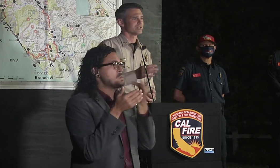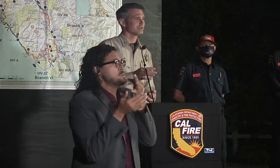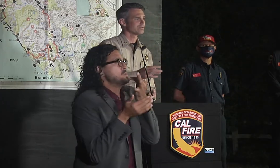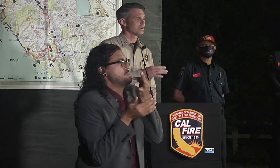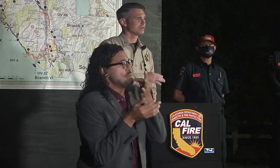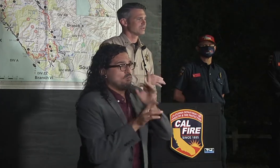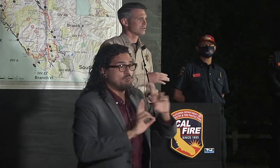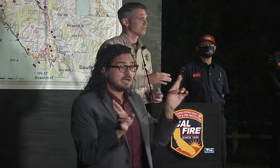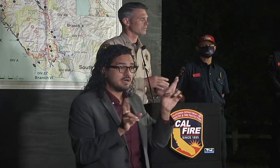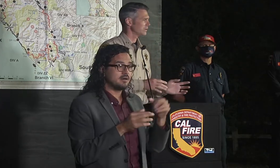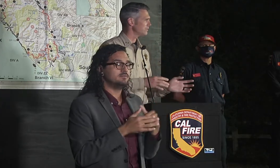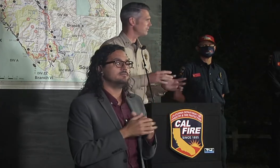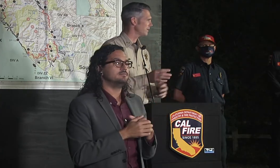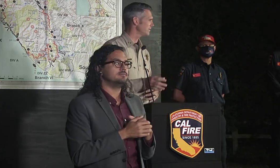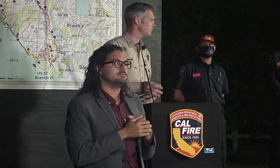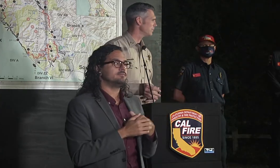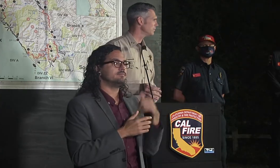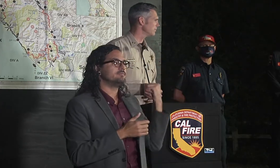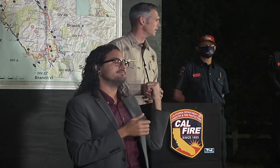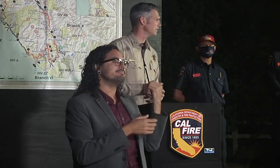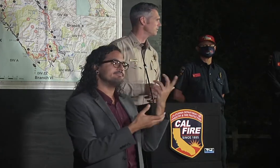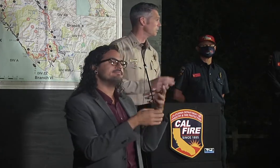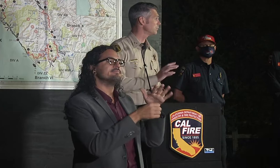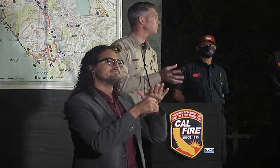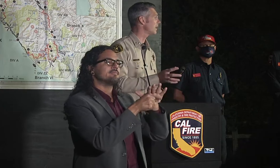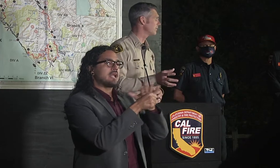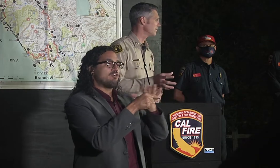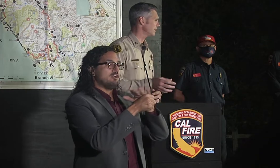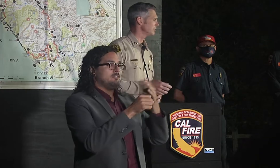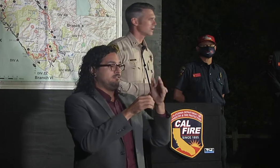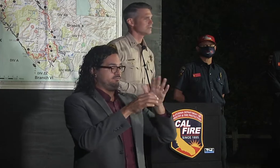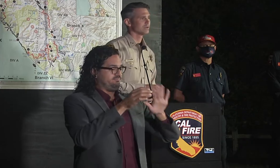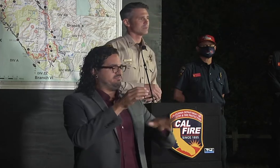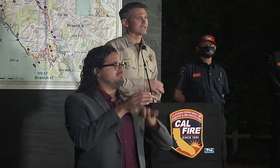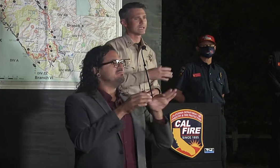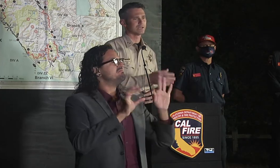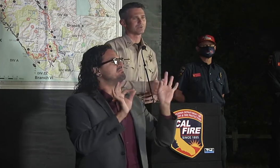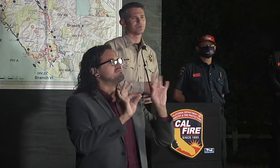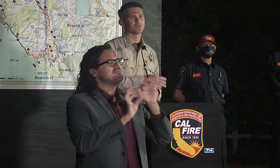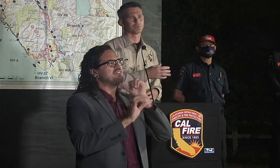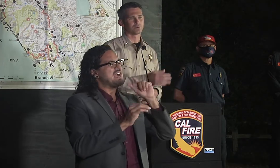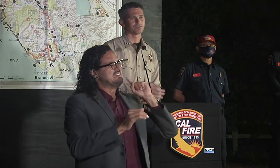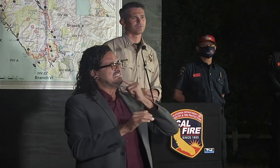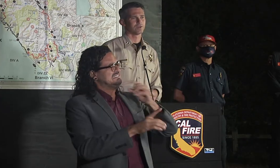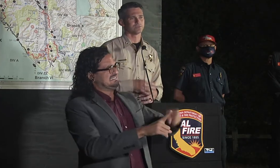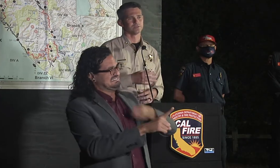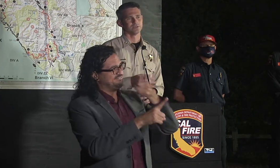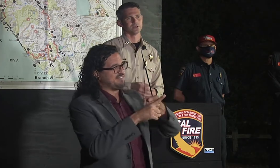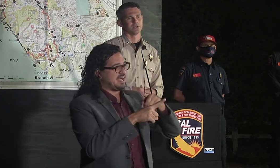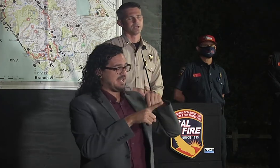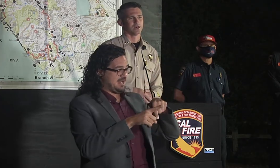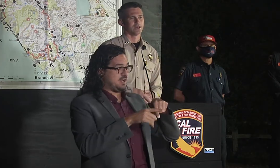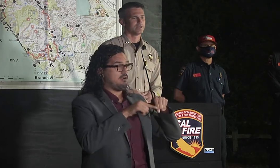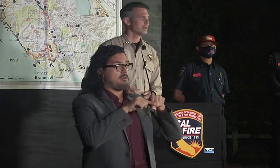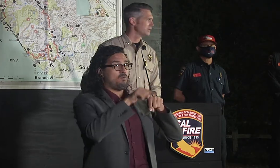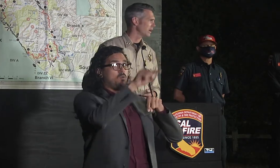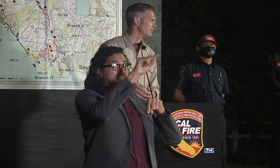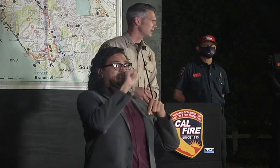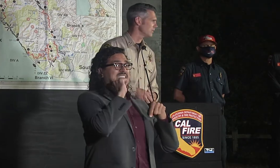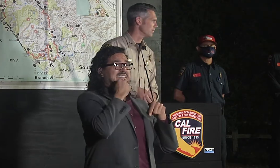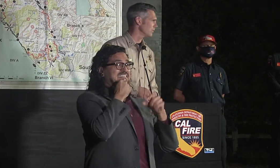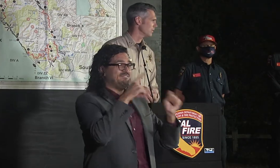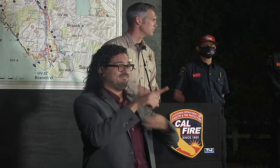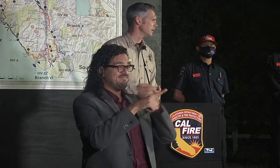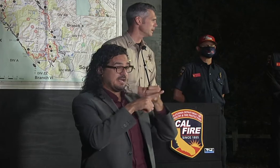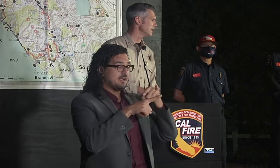as I mentioned, those are areas that are going from least affected to most fire affected, right? So, I mean, again, you're moving towards Felton and then up the